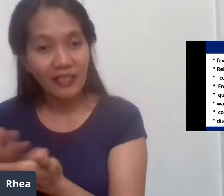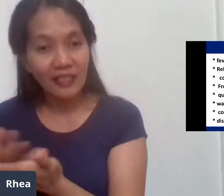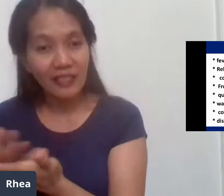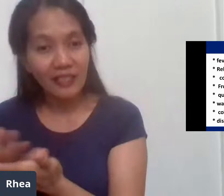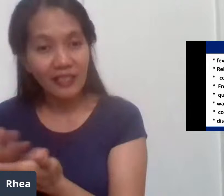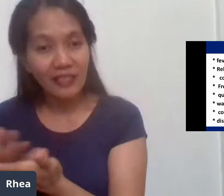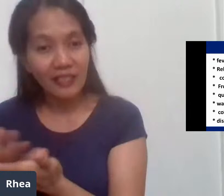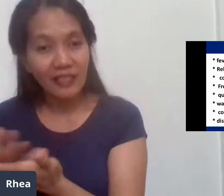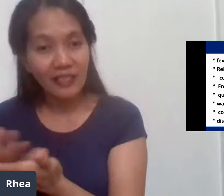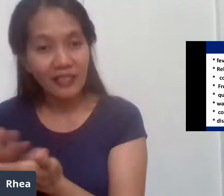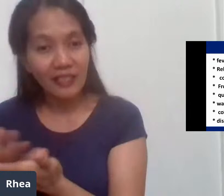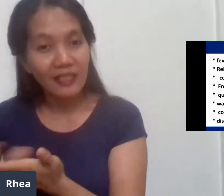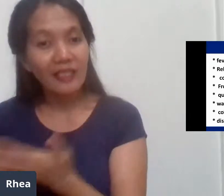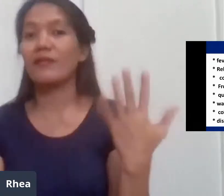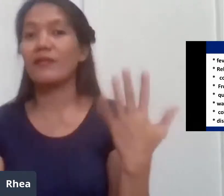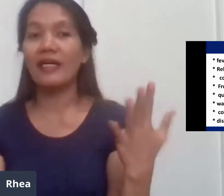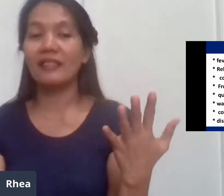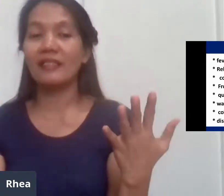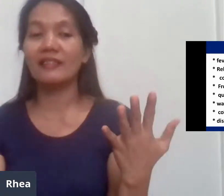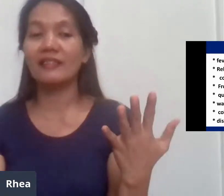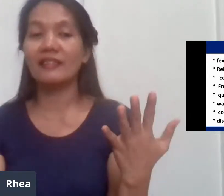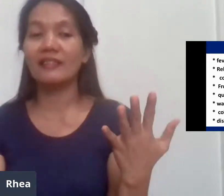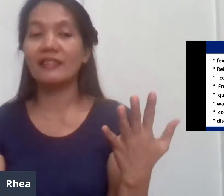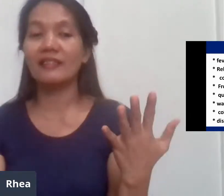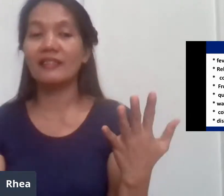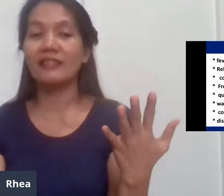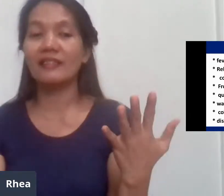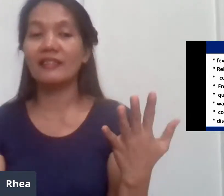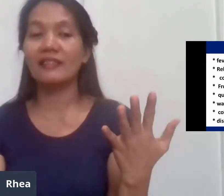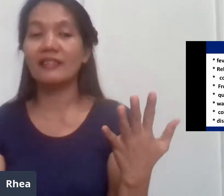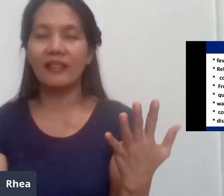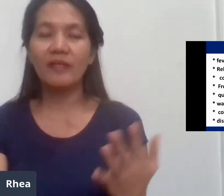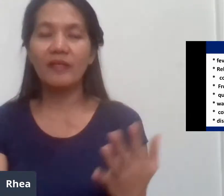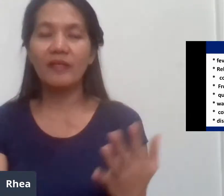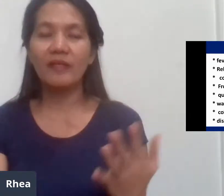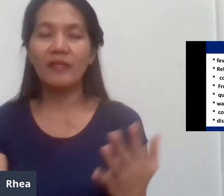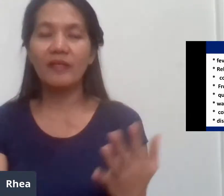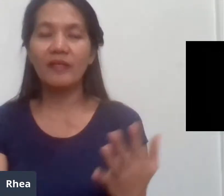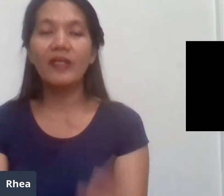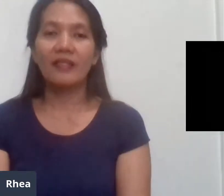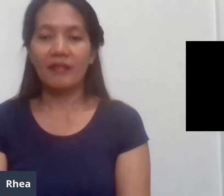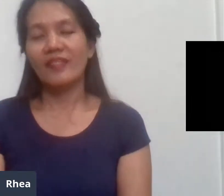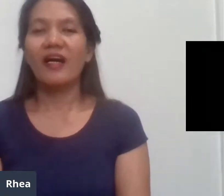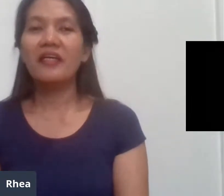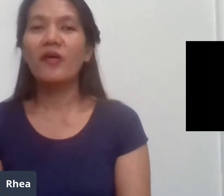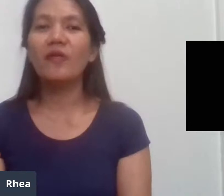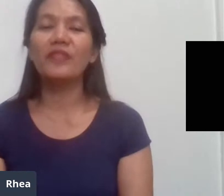Linis, maglinis, para wala na. That's disinfect. Okay po?